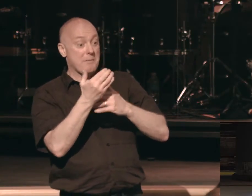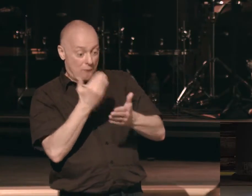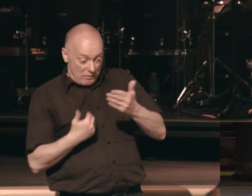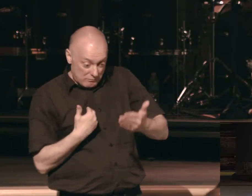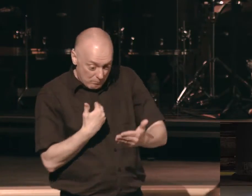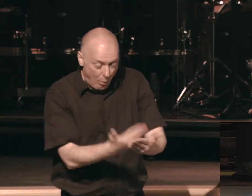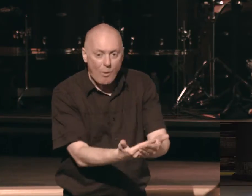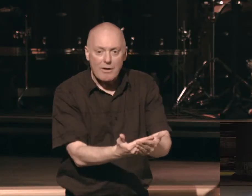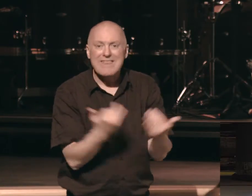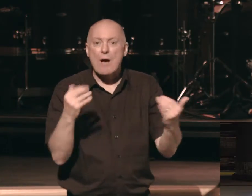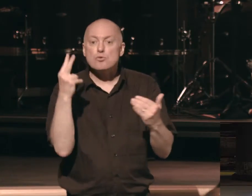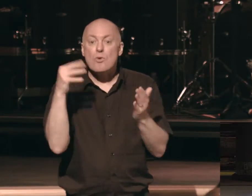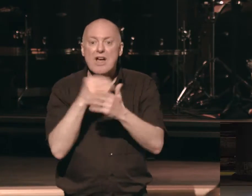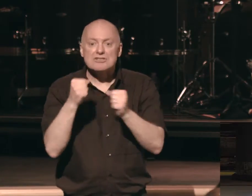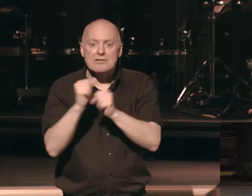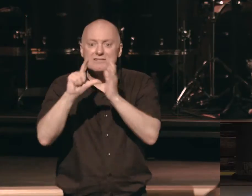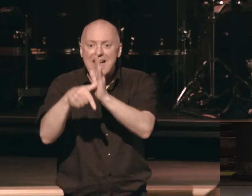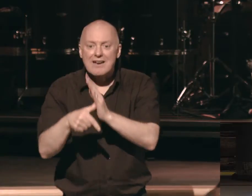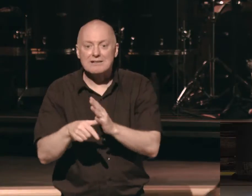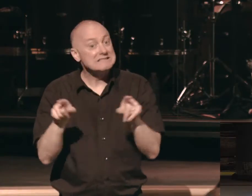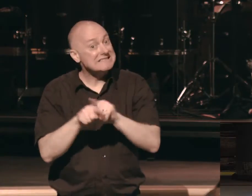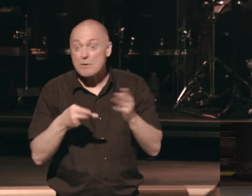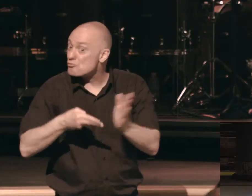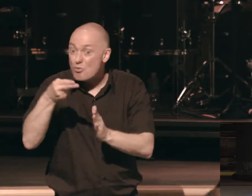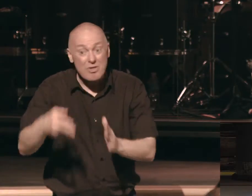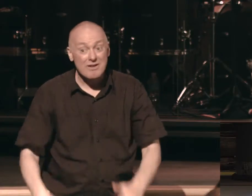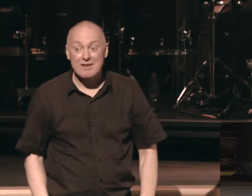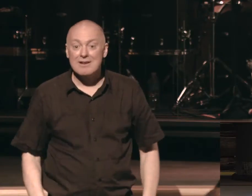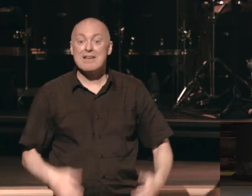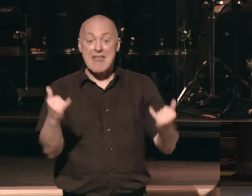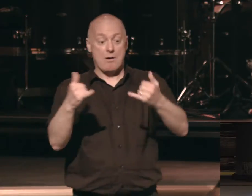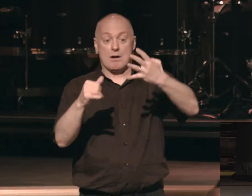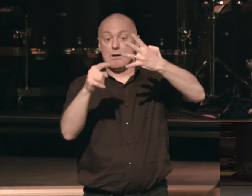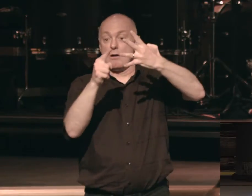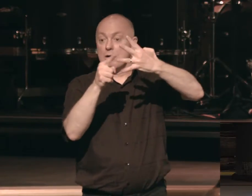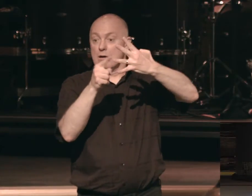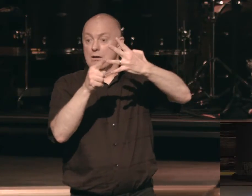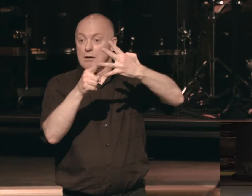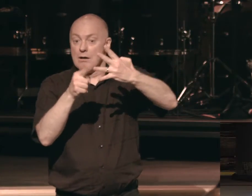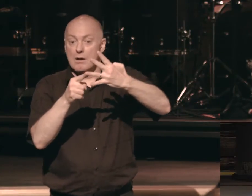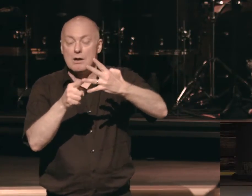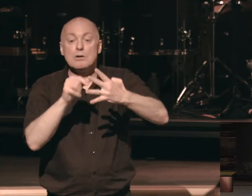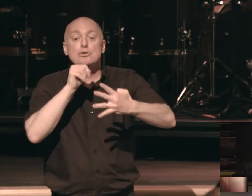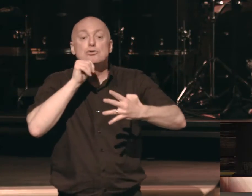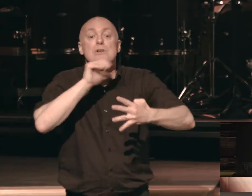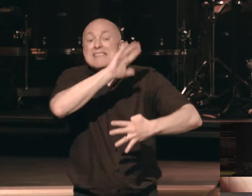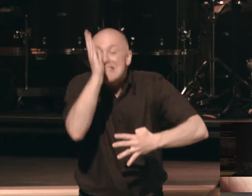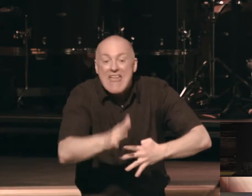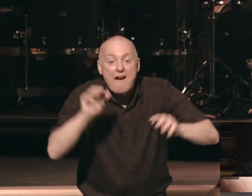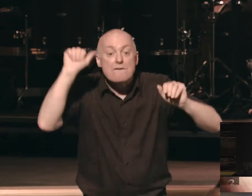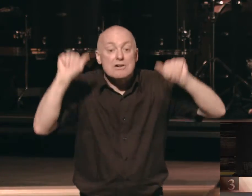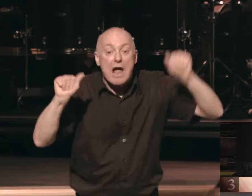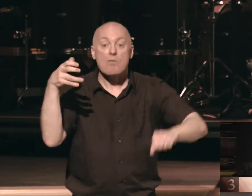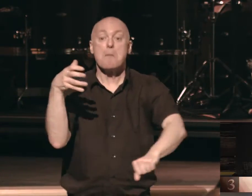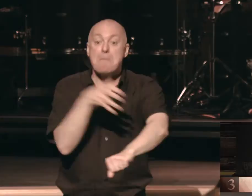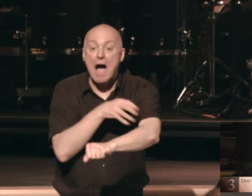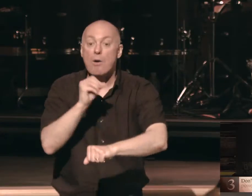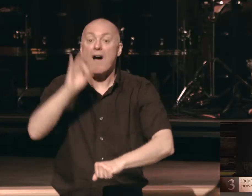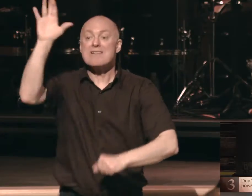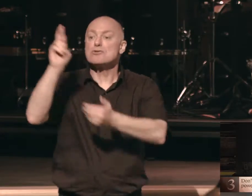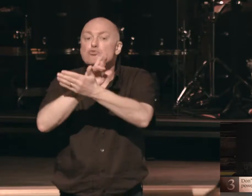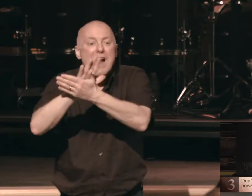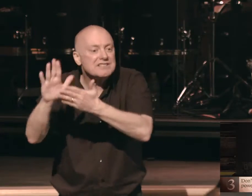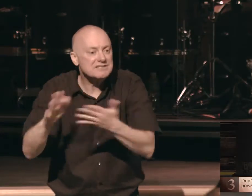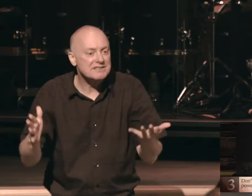I pray living out the same truth. PowerPoint number 3. Don't ever underestimate the power of his